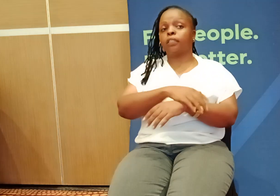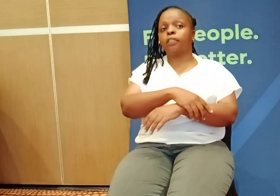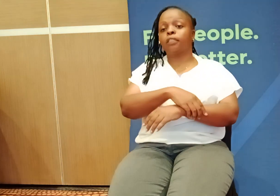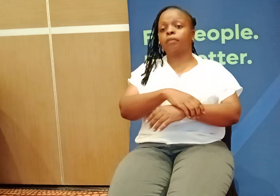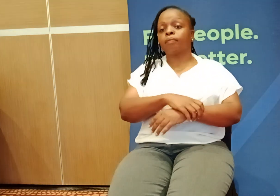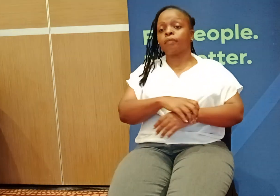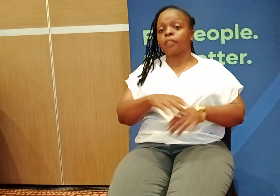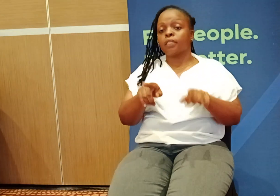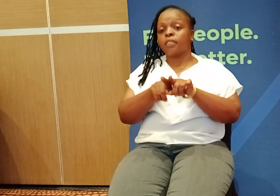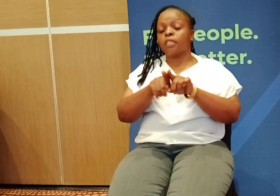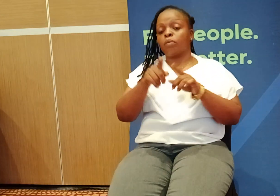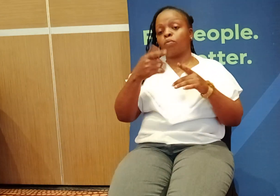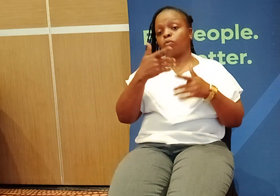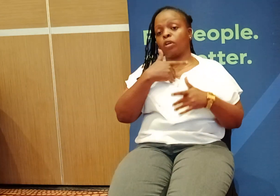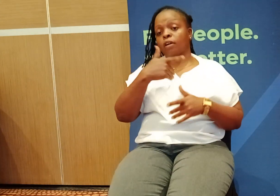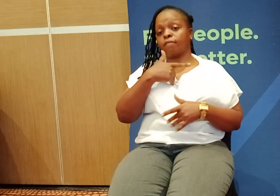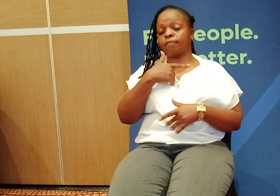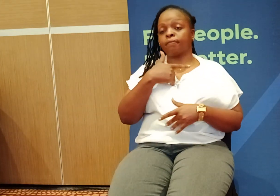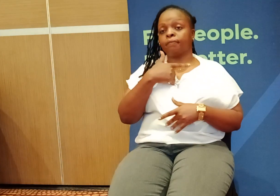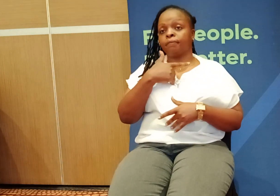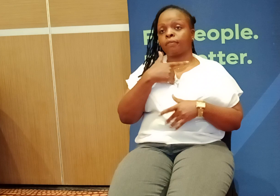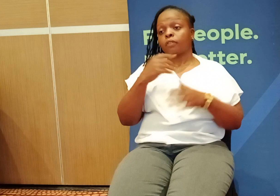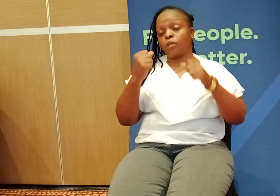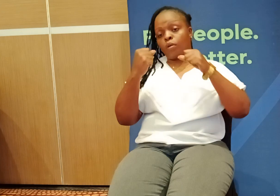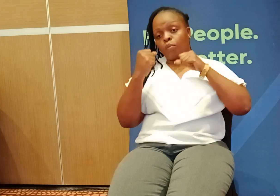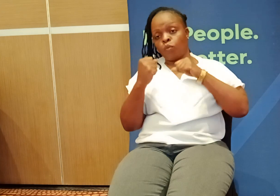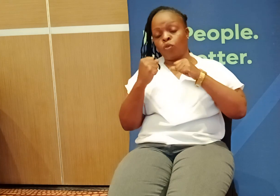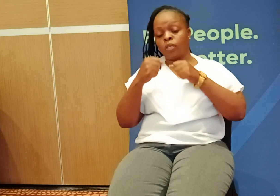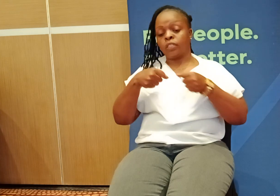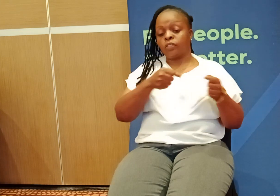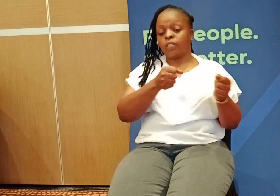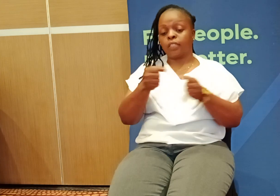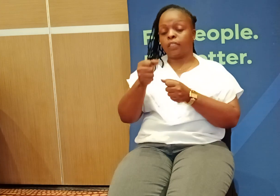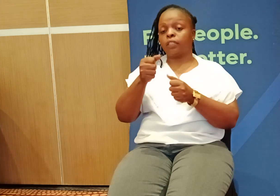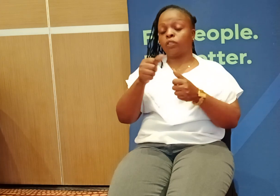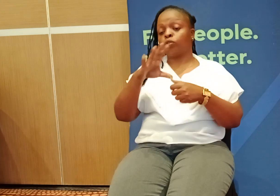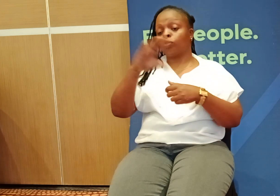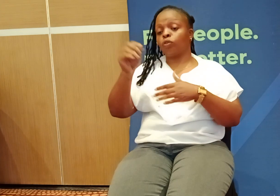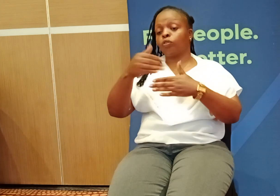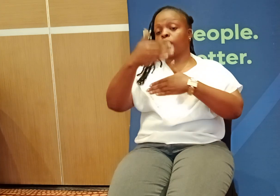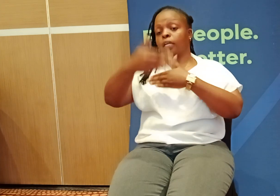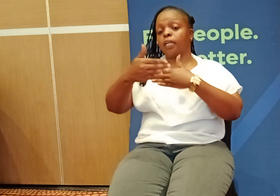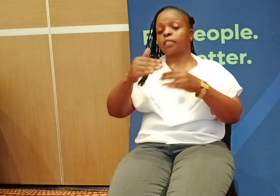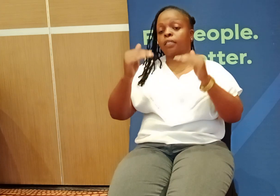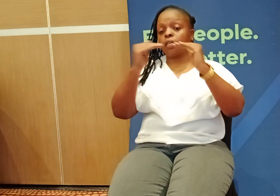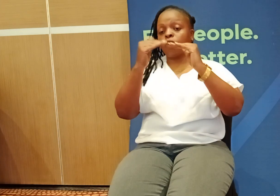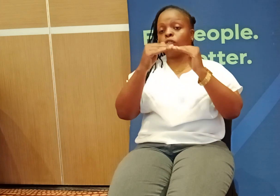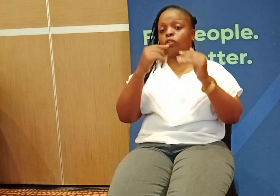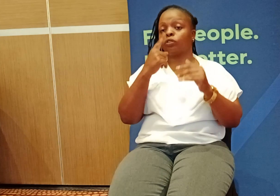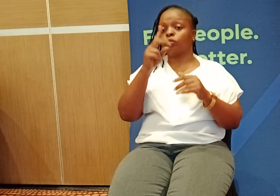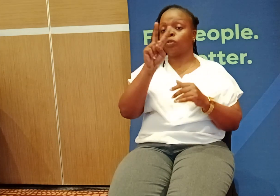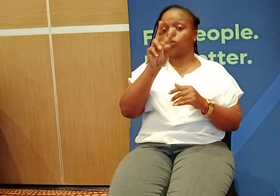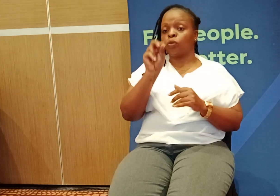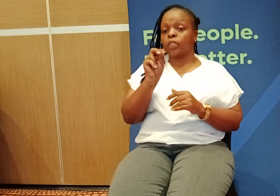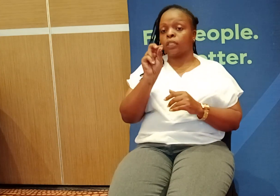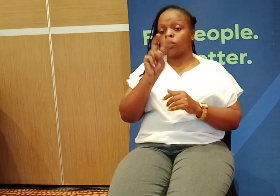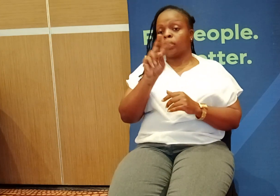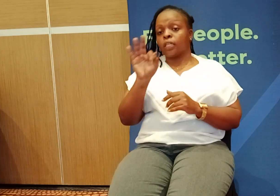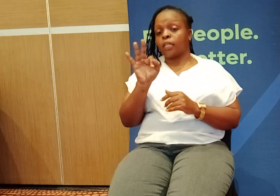And we do have a bold strategy to now go to the next level. So 2023, I said to